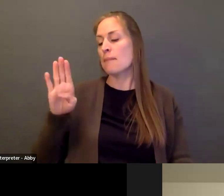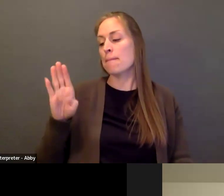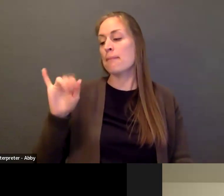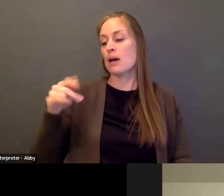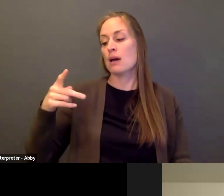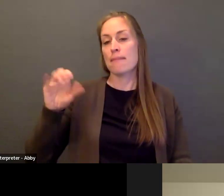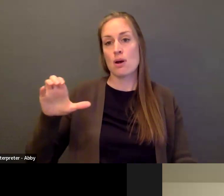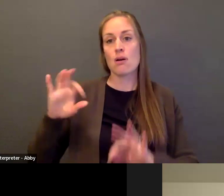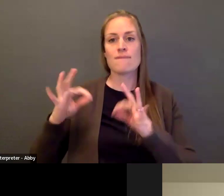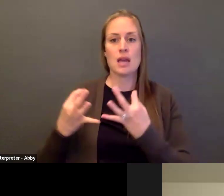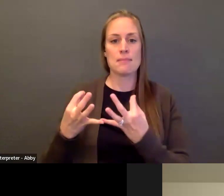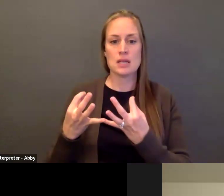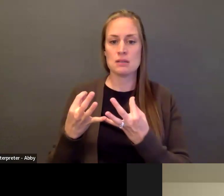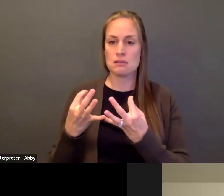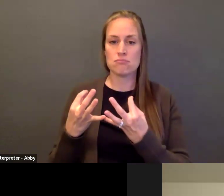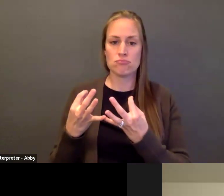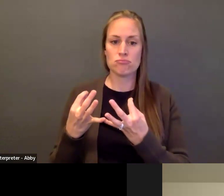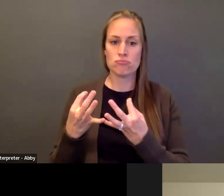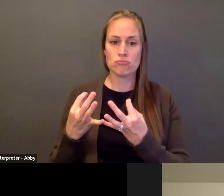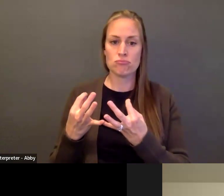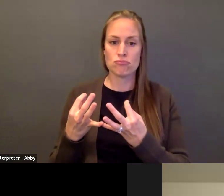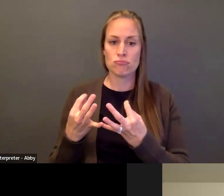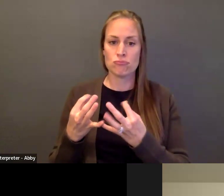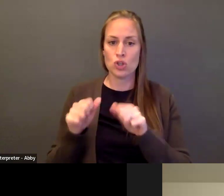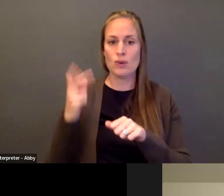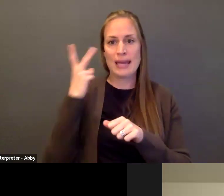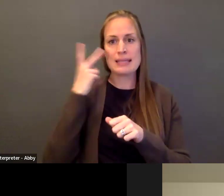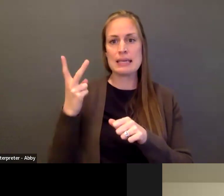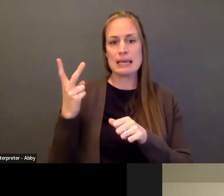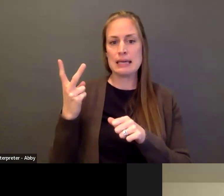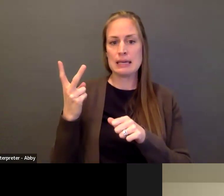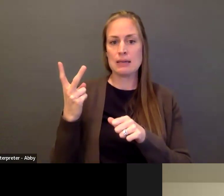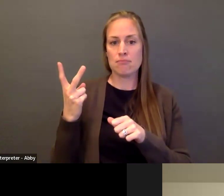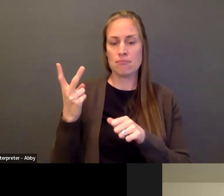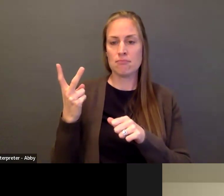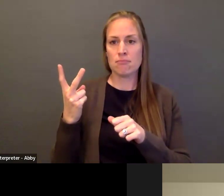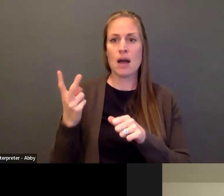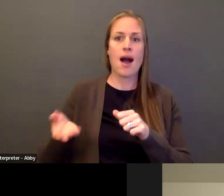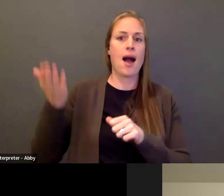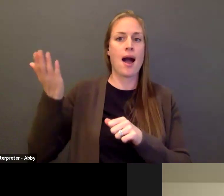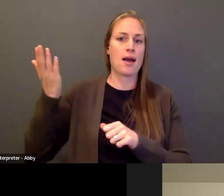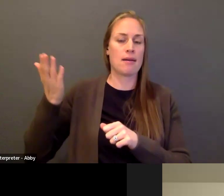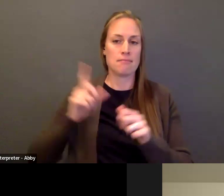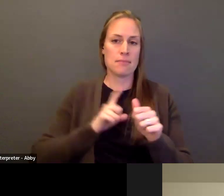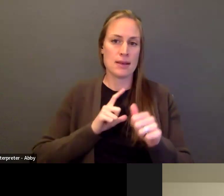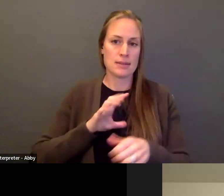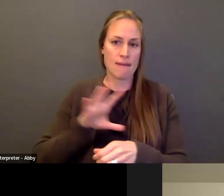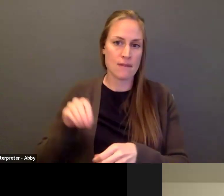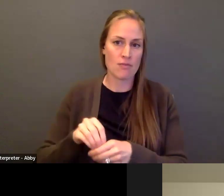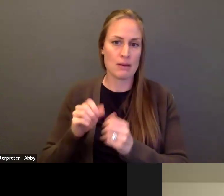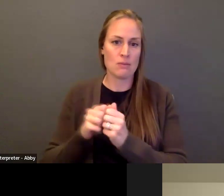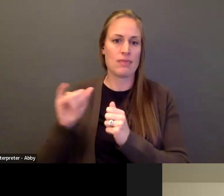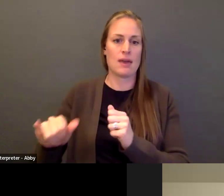a disproportionate number of police involvement for BIPOC. Those are the same. And I wanted to just add a little bit in regards to